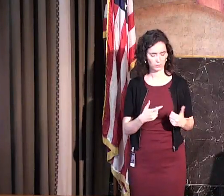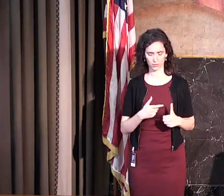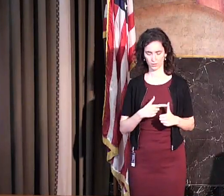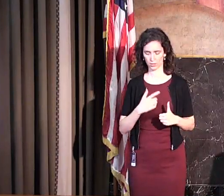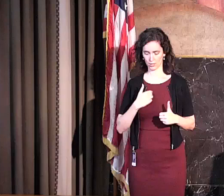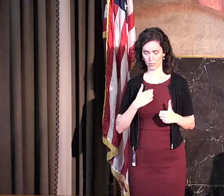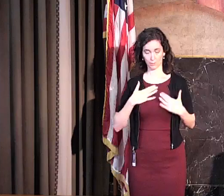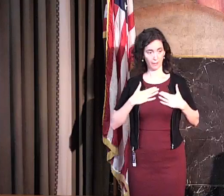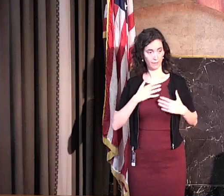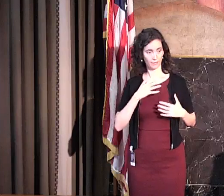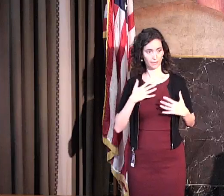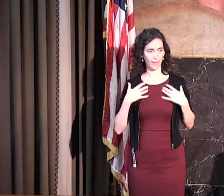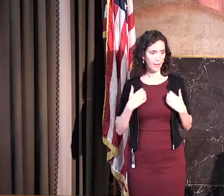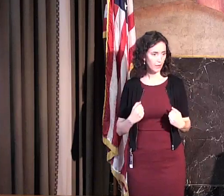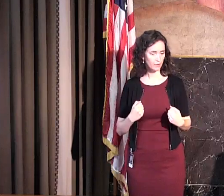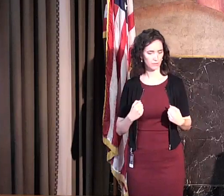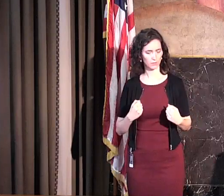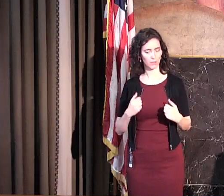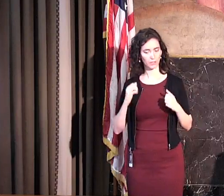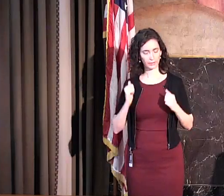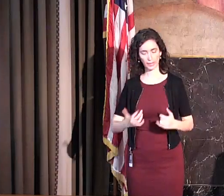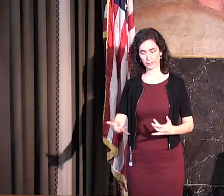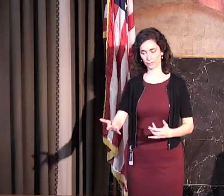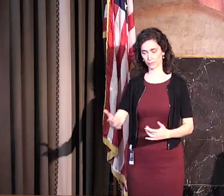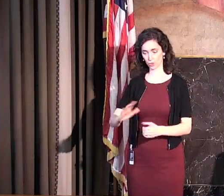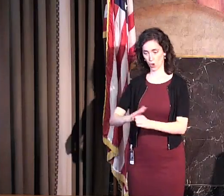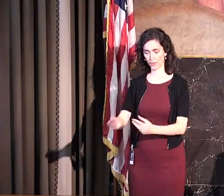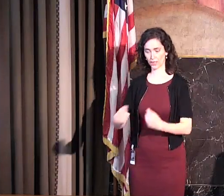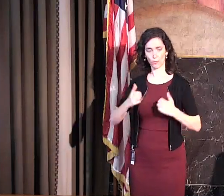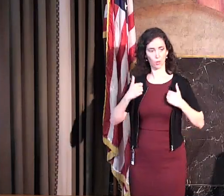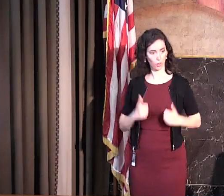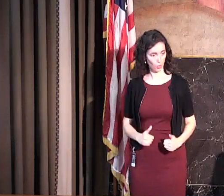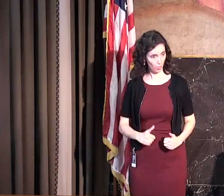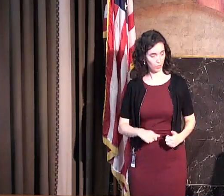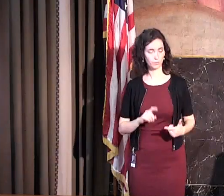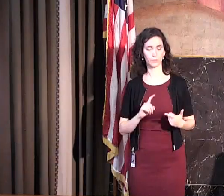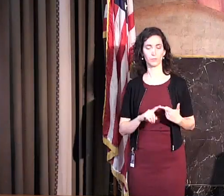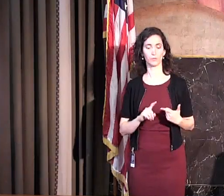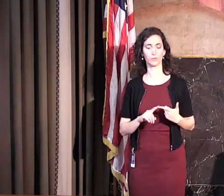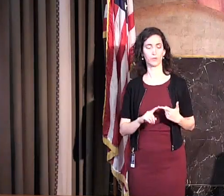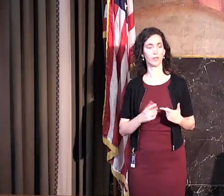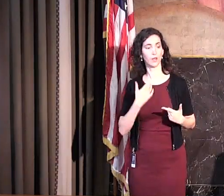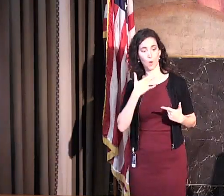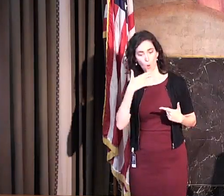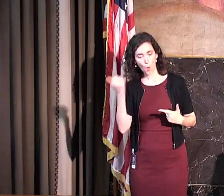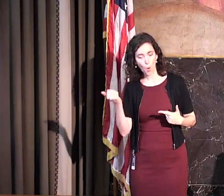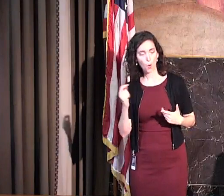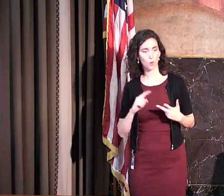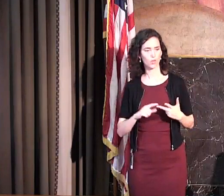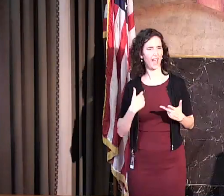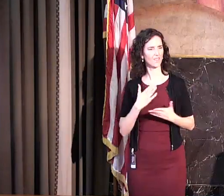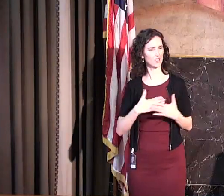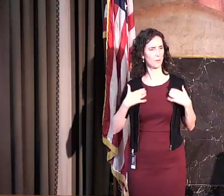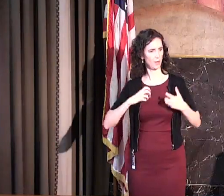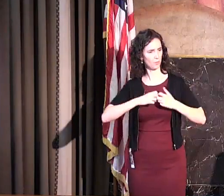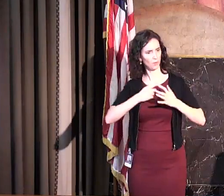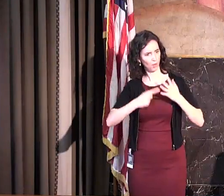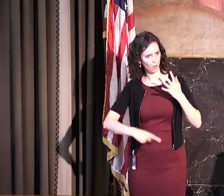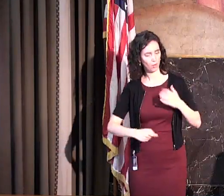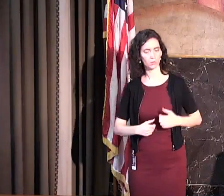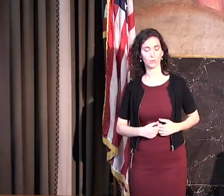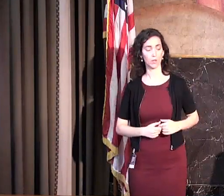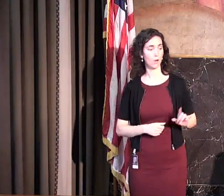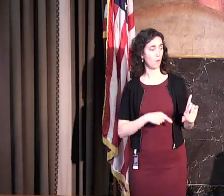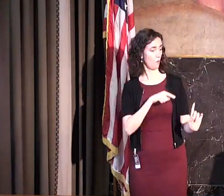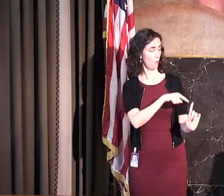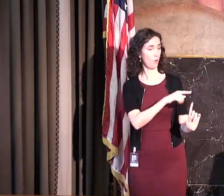at increased risk of complications of COVID? You know, am I getting older in age? Do I have underlying conditions? Do I live with